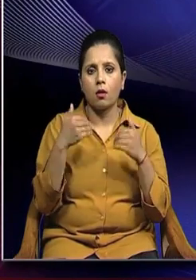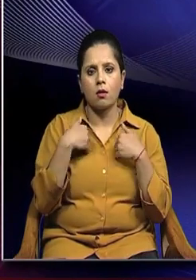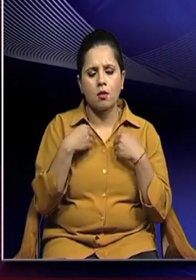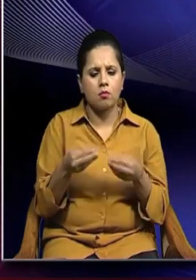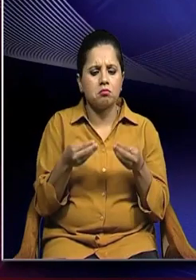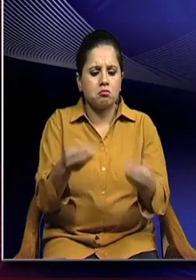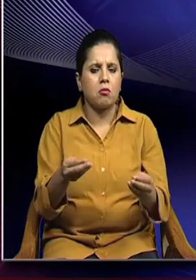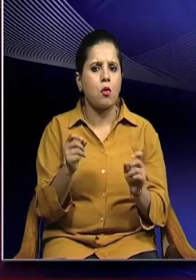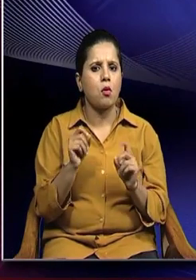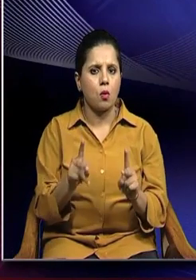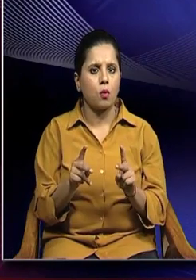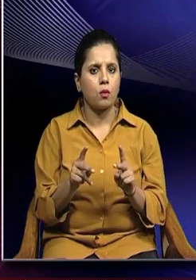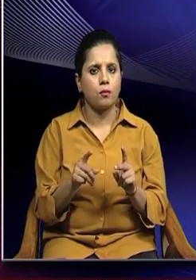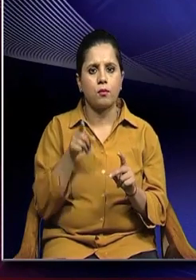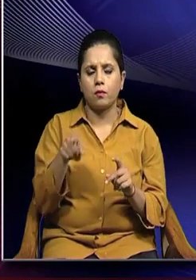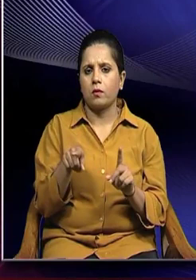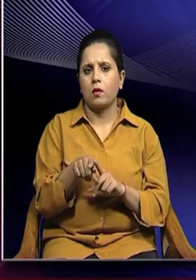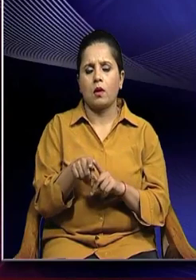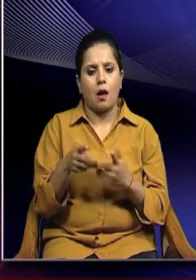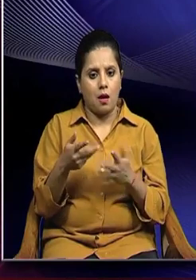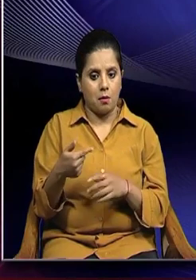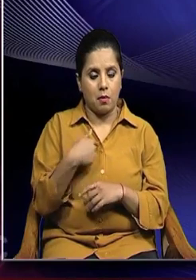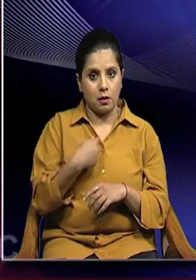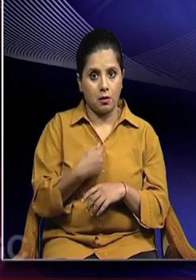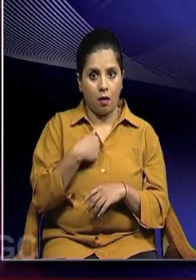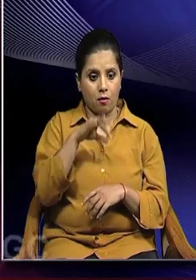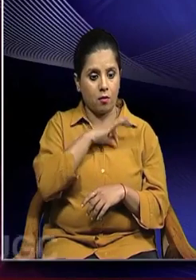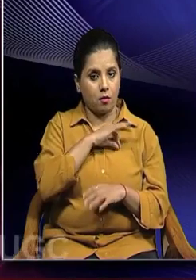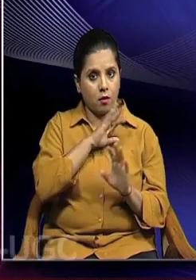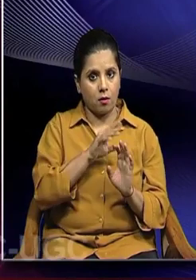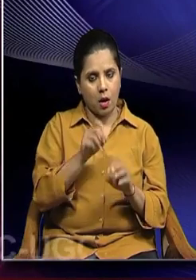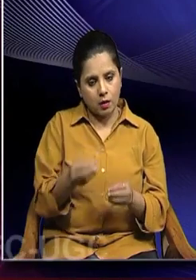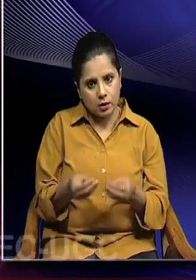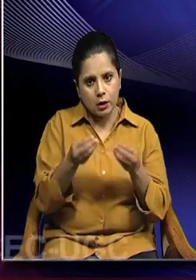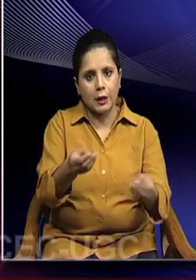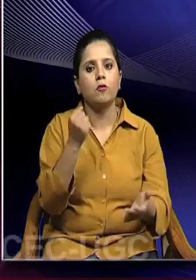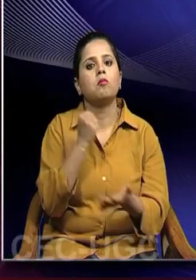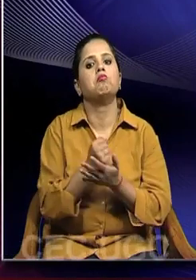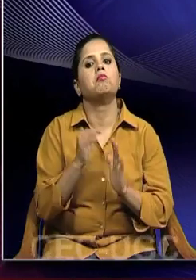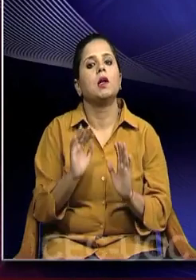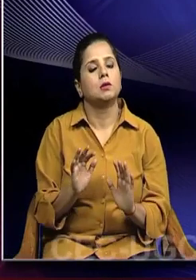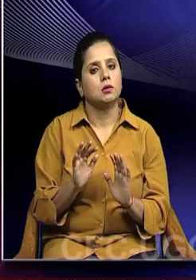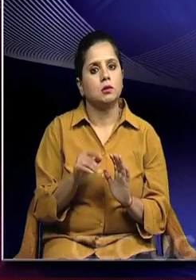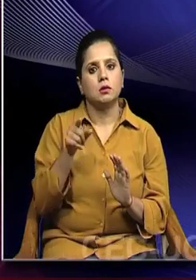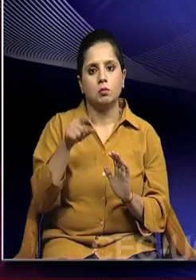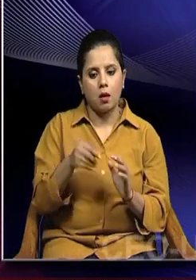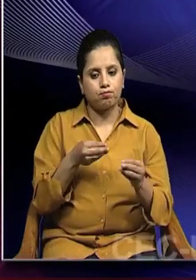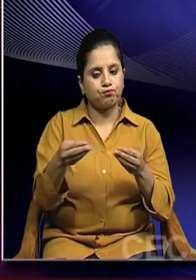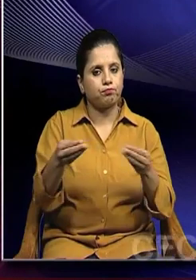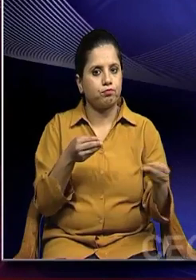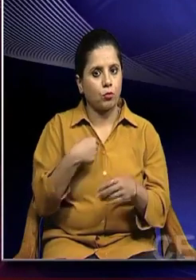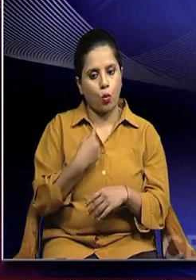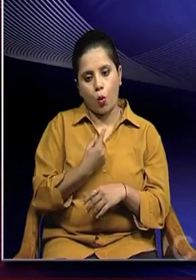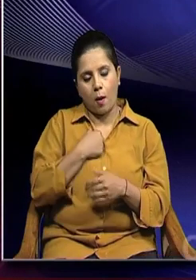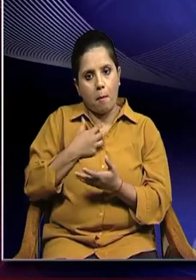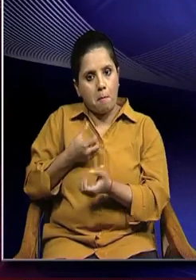orientation. They feel that whatever I am earning, that I need to give, that I need to distribute, that I